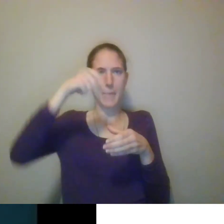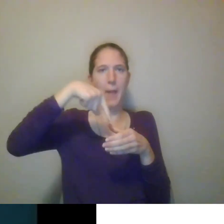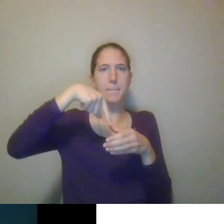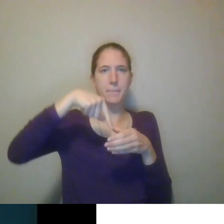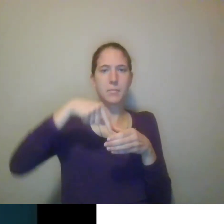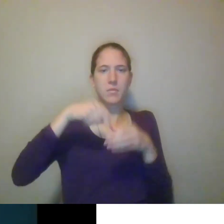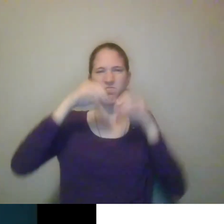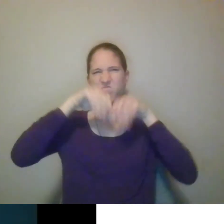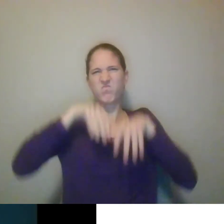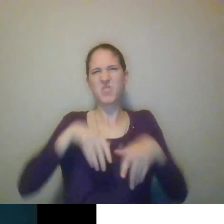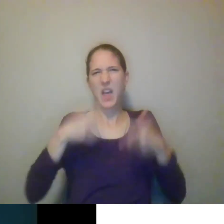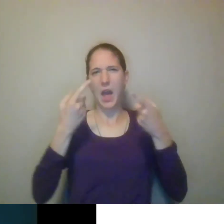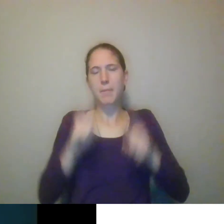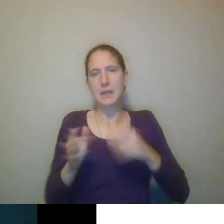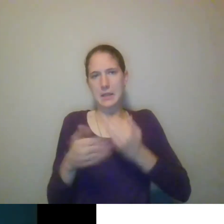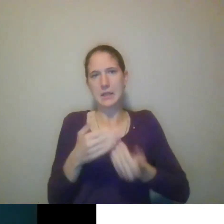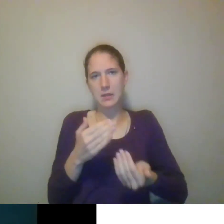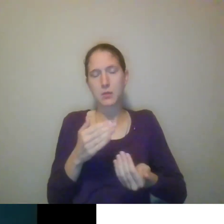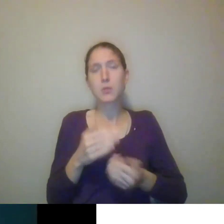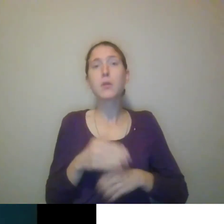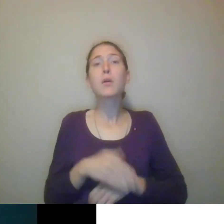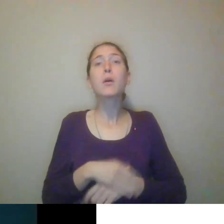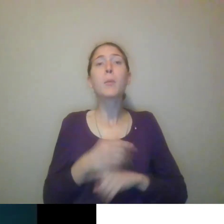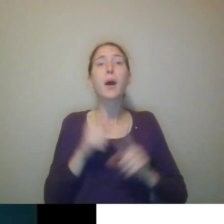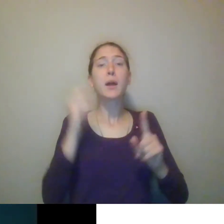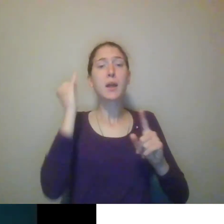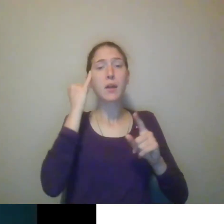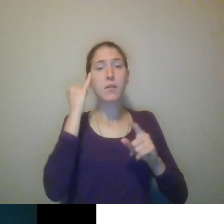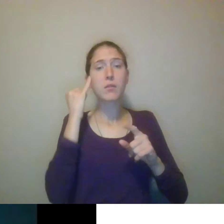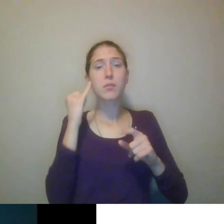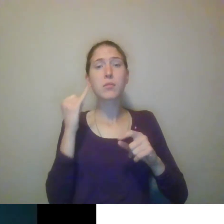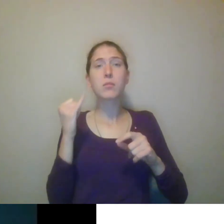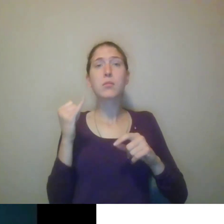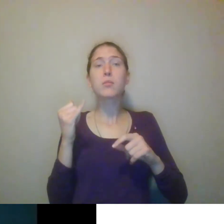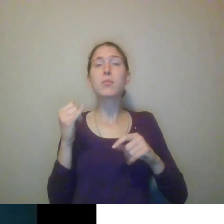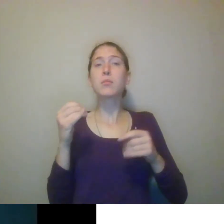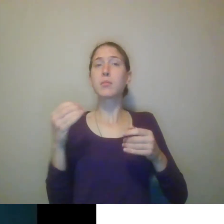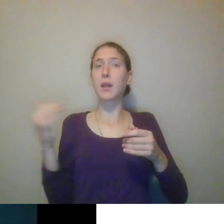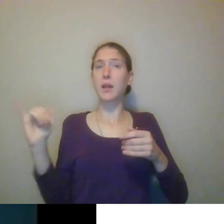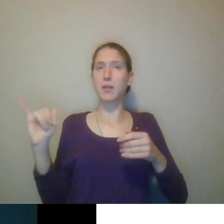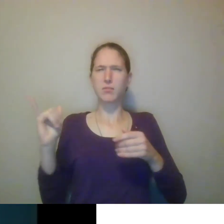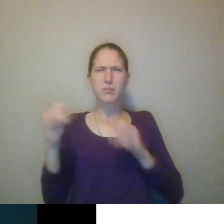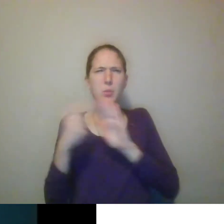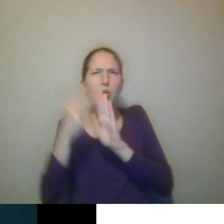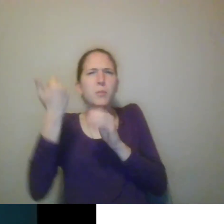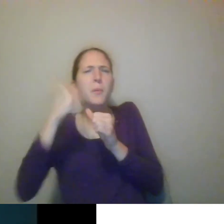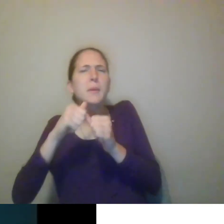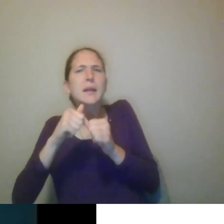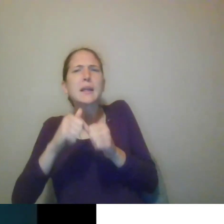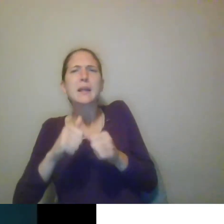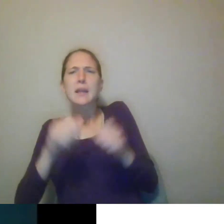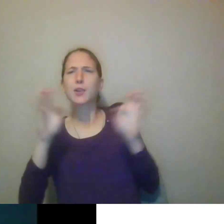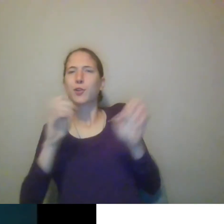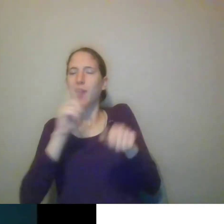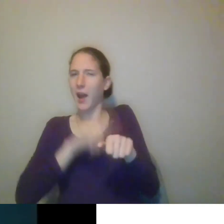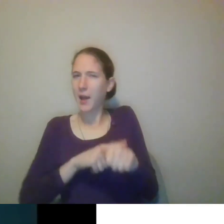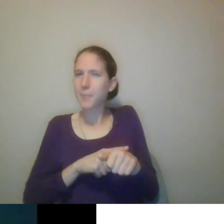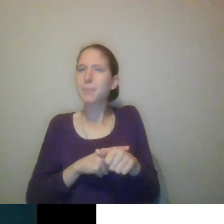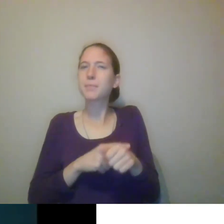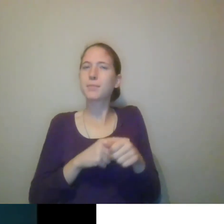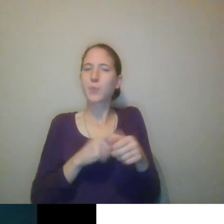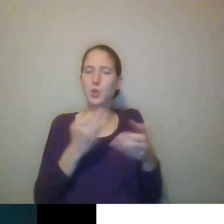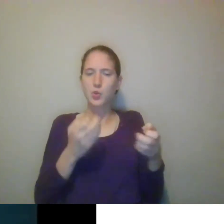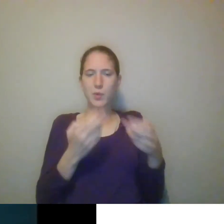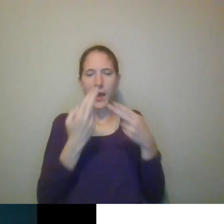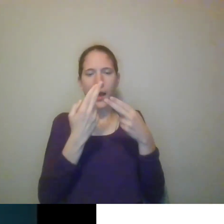solid, let's say I took, if I took one of those Easter egg dyes, you know, those little pills you get from pads, and you dump